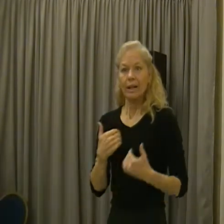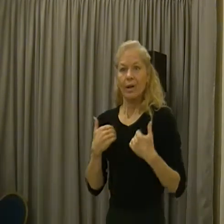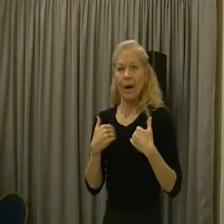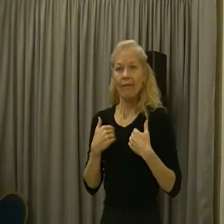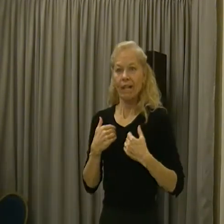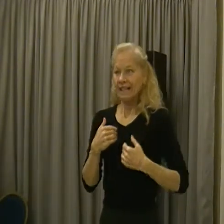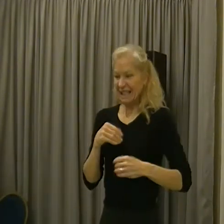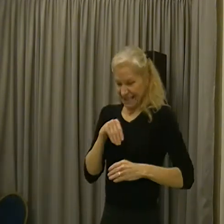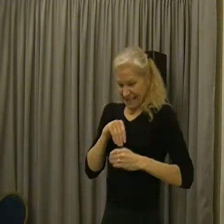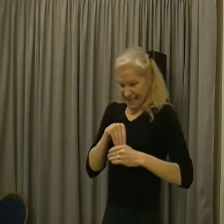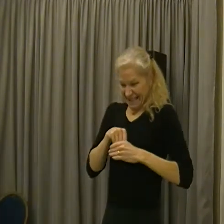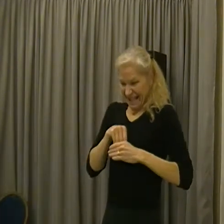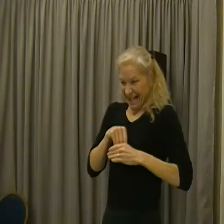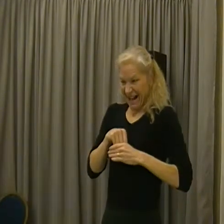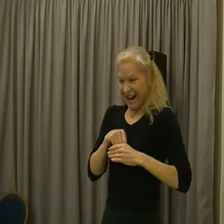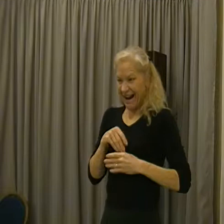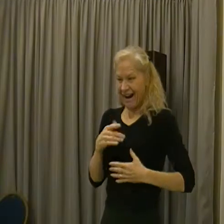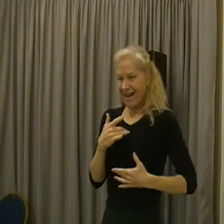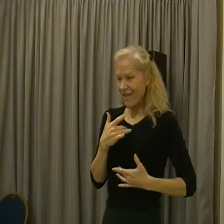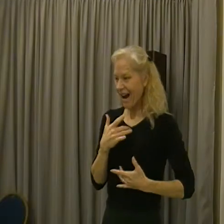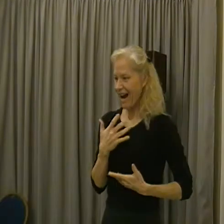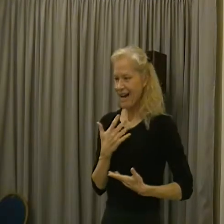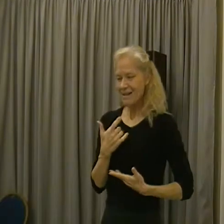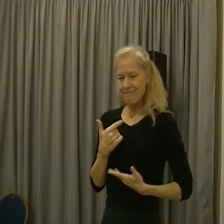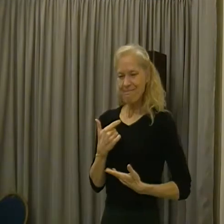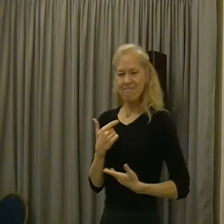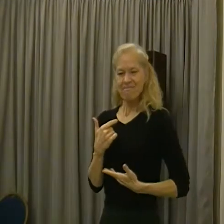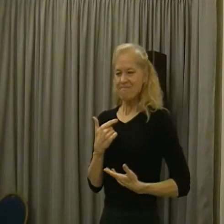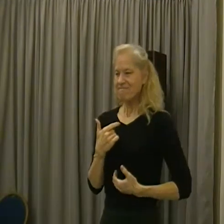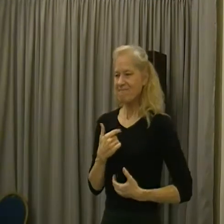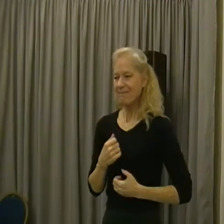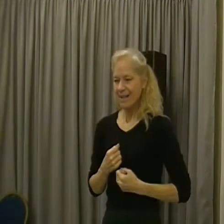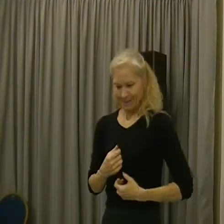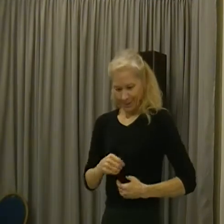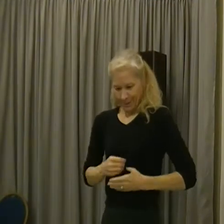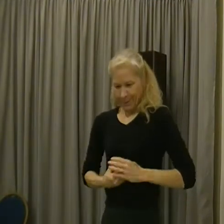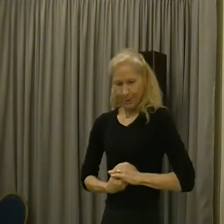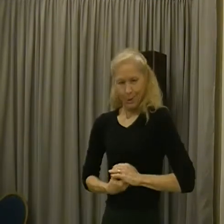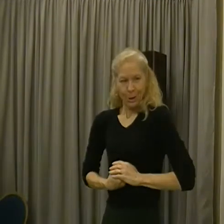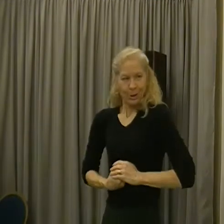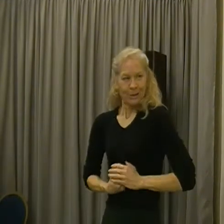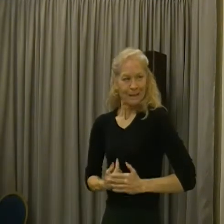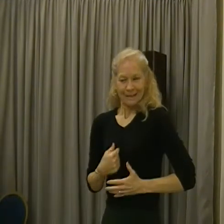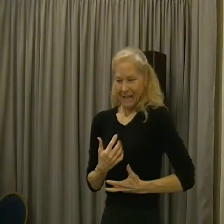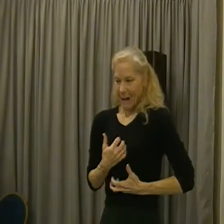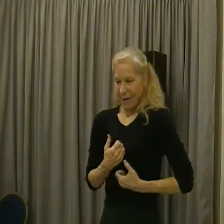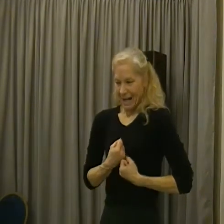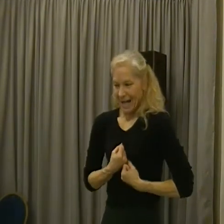You know, just want to let the whole world know how strong I am, or how smart I am, or how rich I am. And